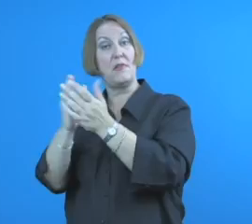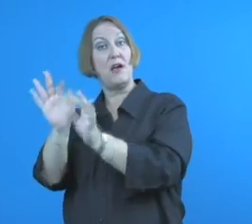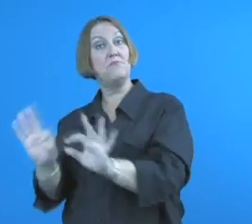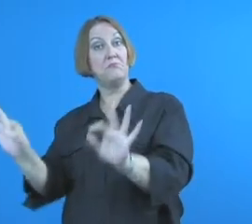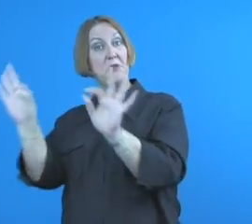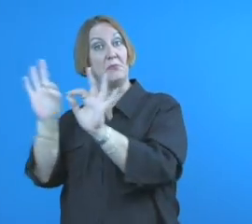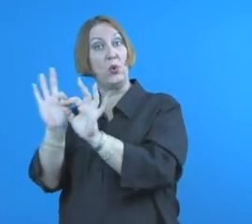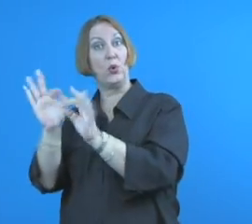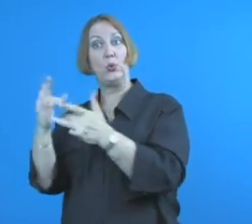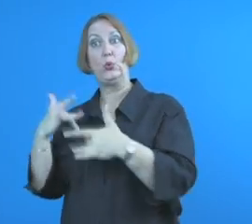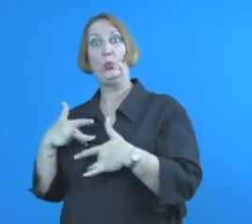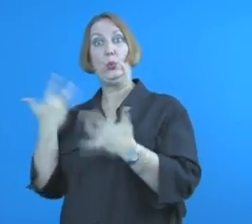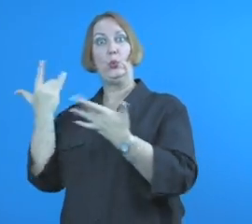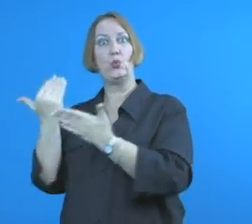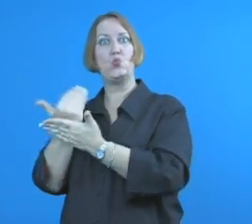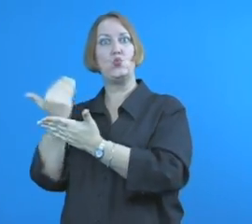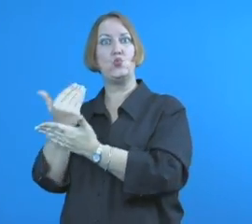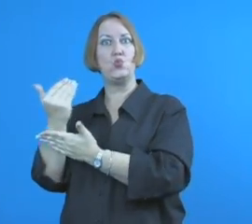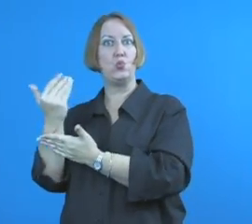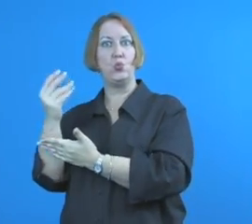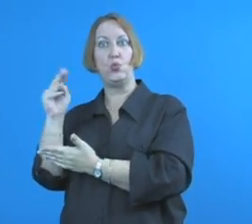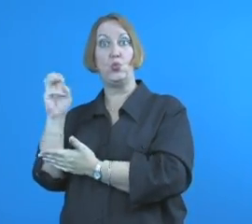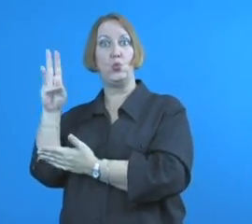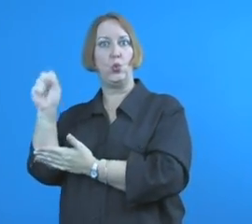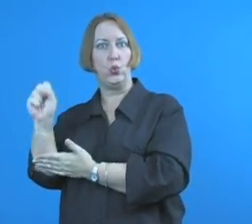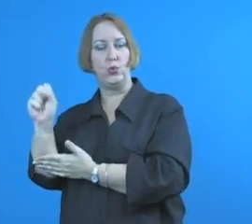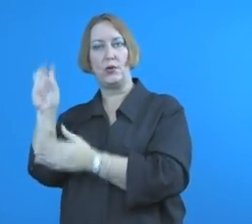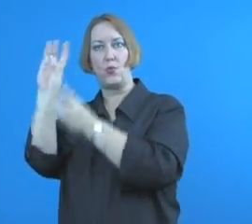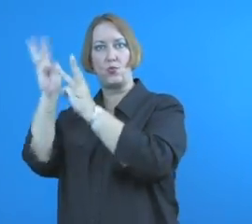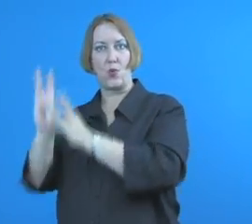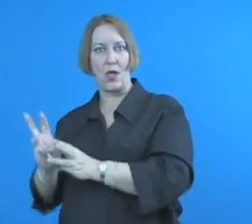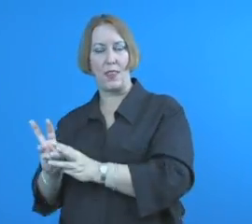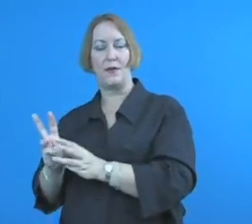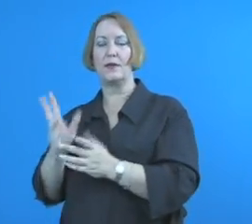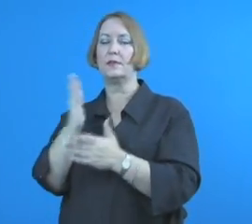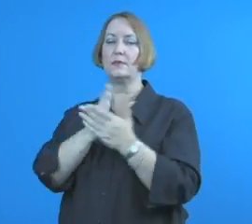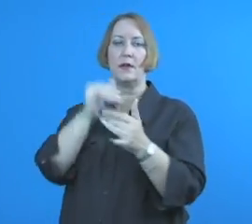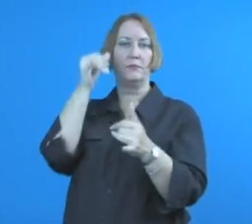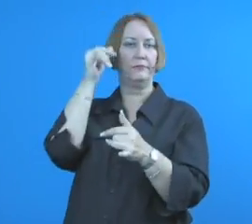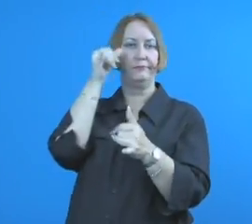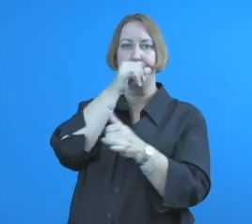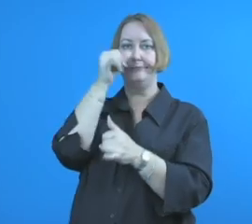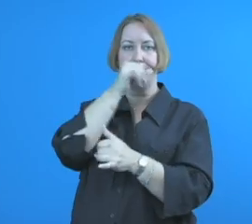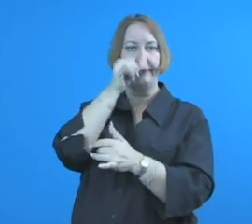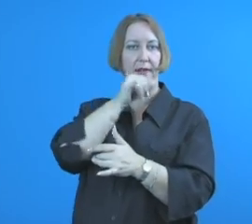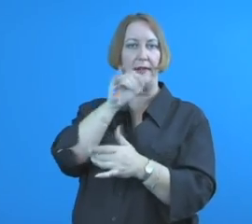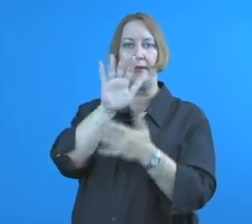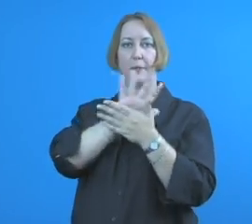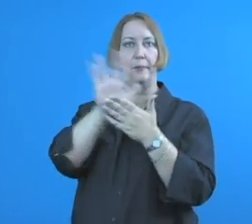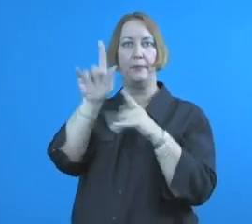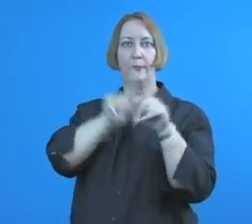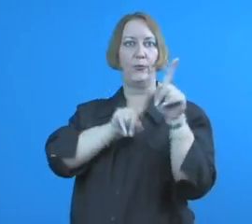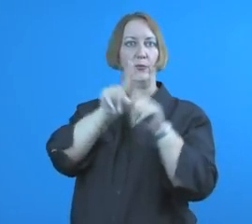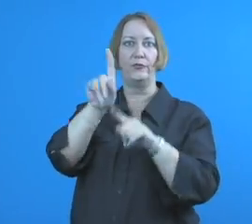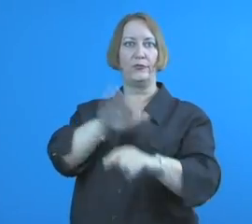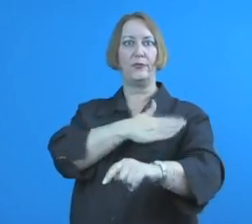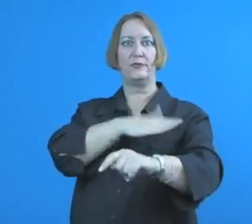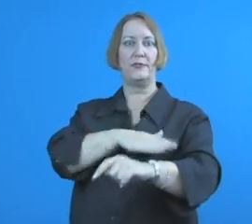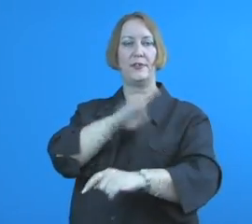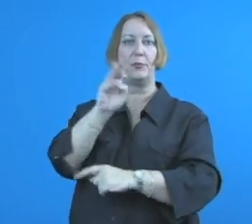the important, breaking news, weather, etc., to the ridiculous, constant Britney updates. To a degree, we